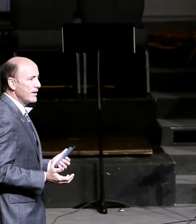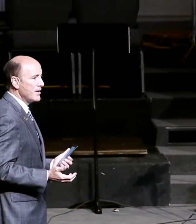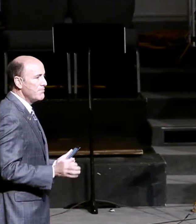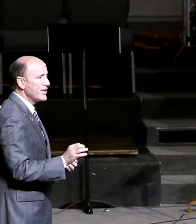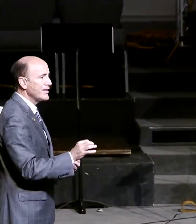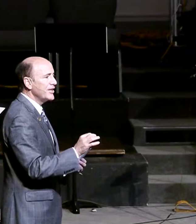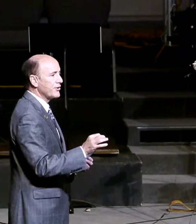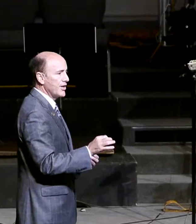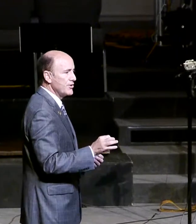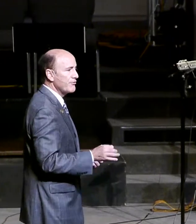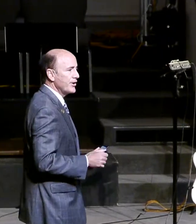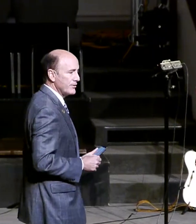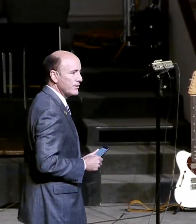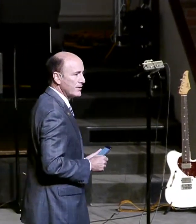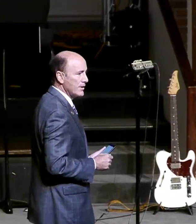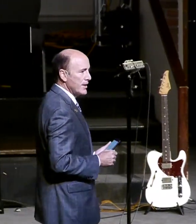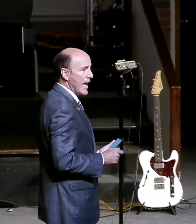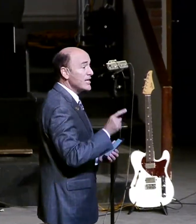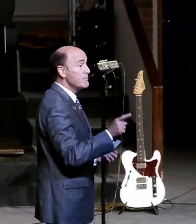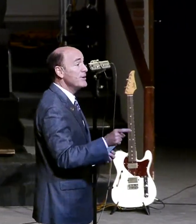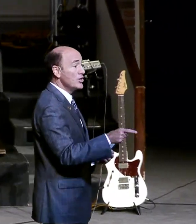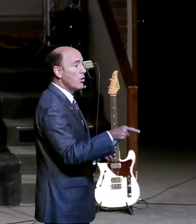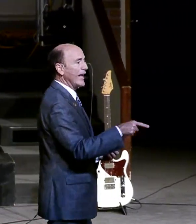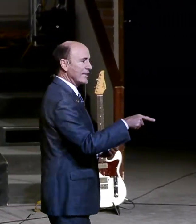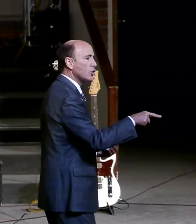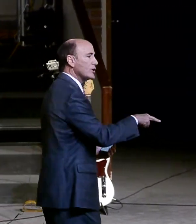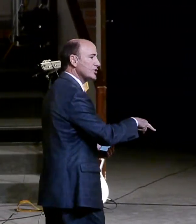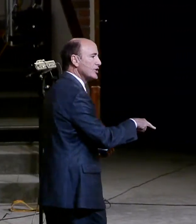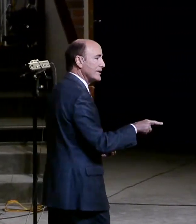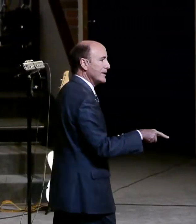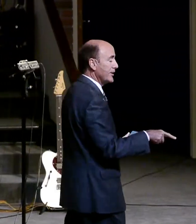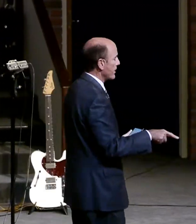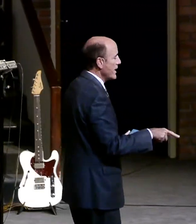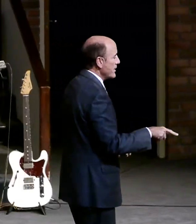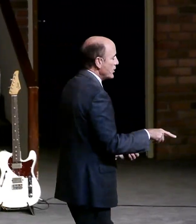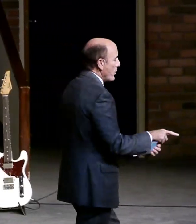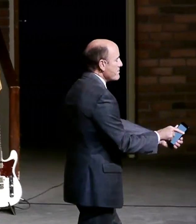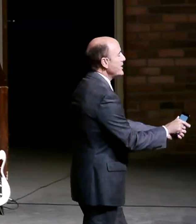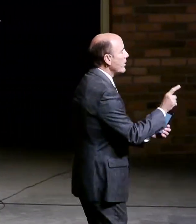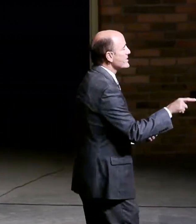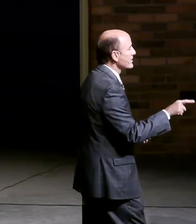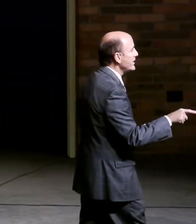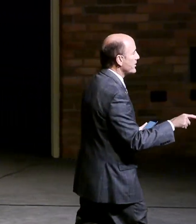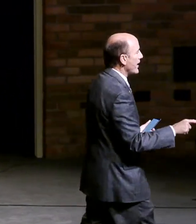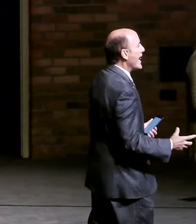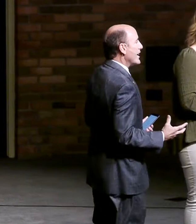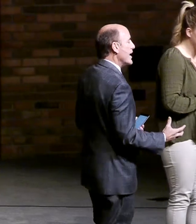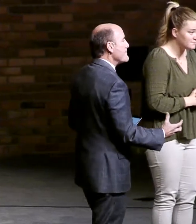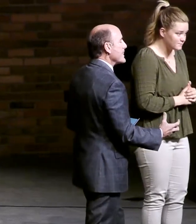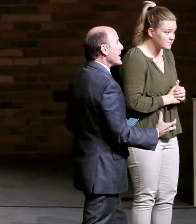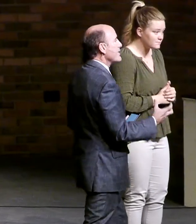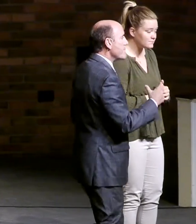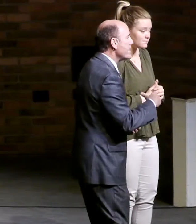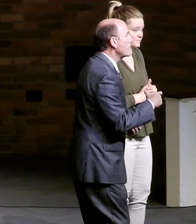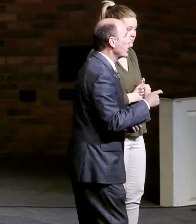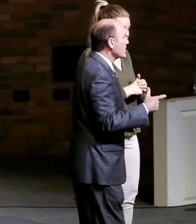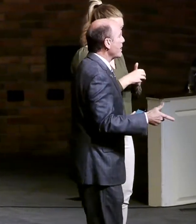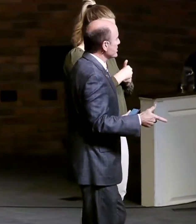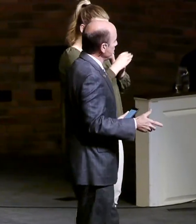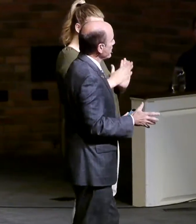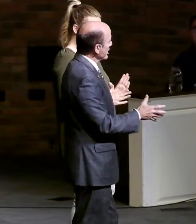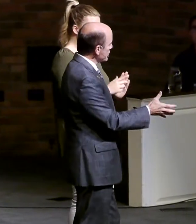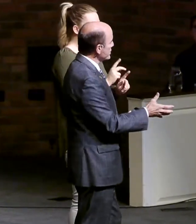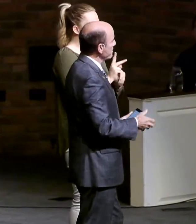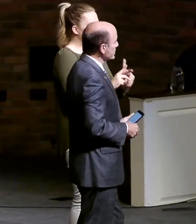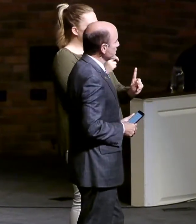can. Be a leader in your field. And be known as a Christian leader. You know what? Be known as a leader, and then people will come